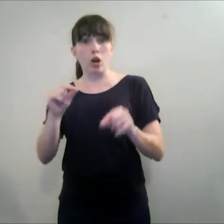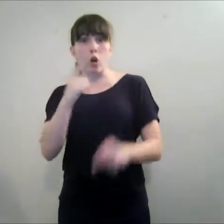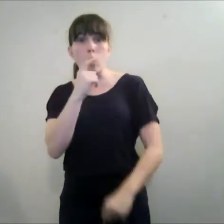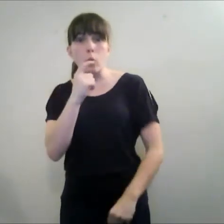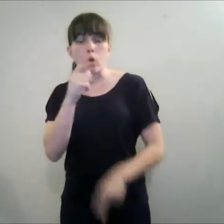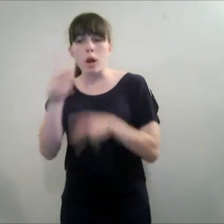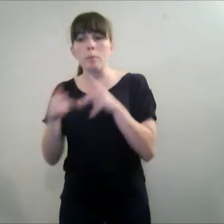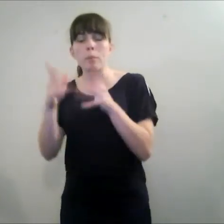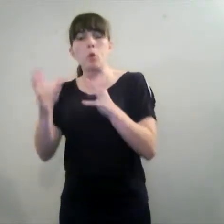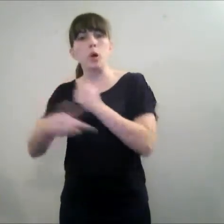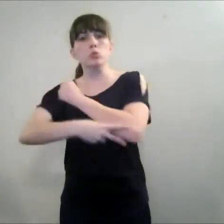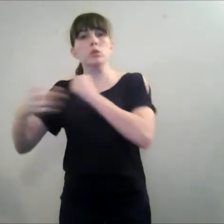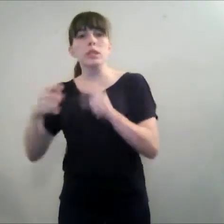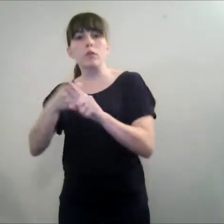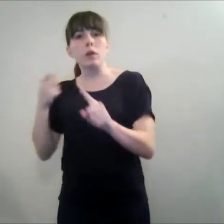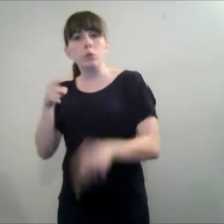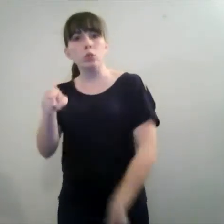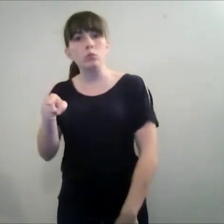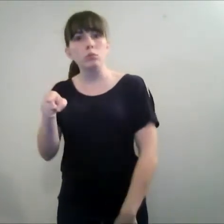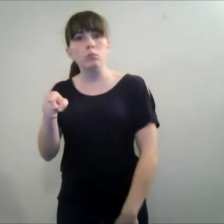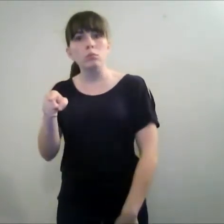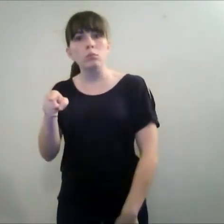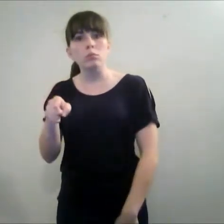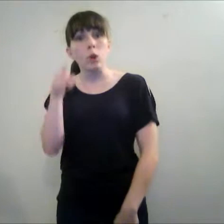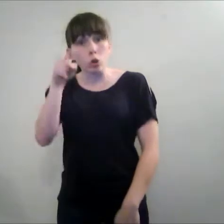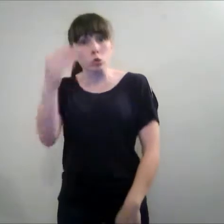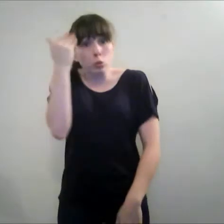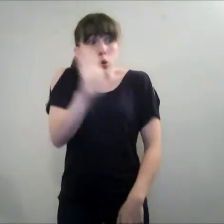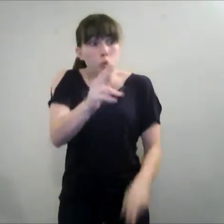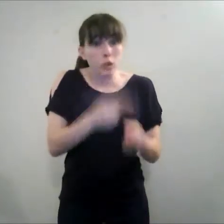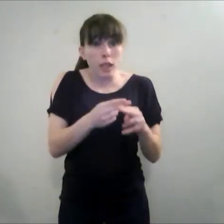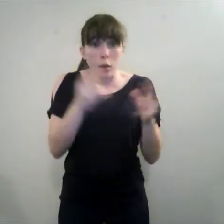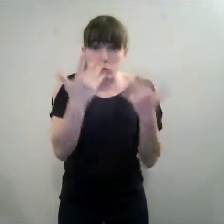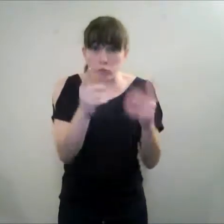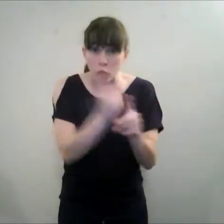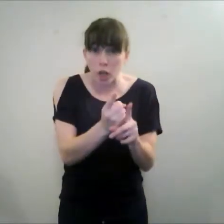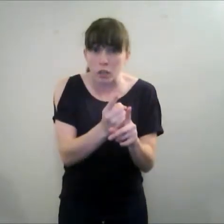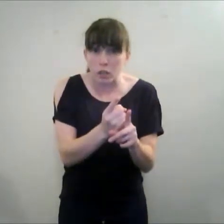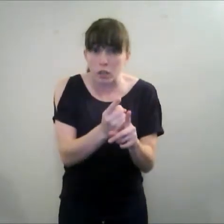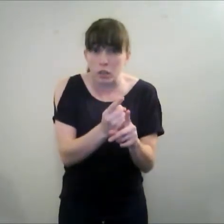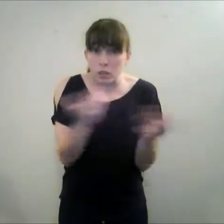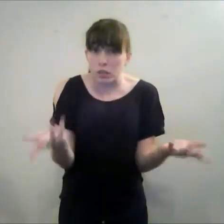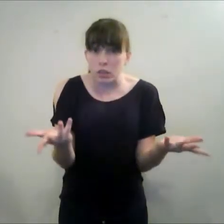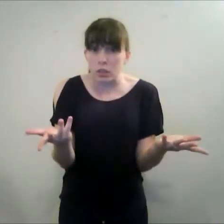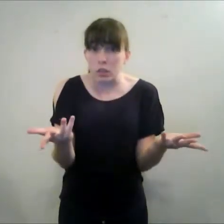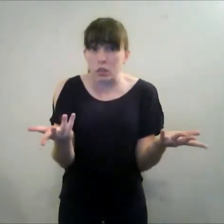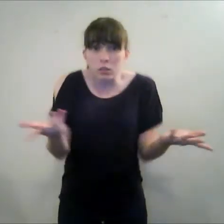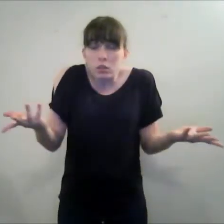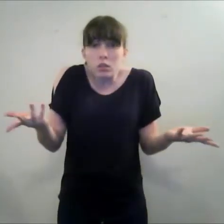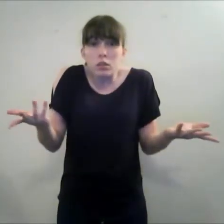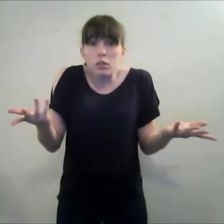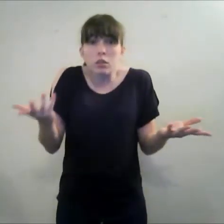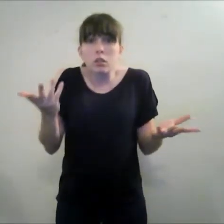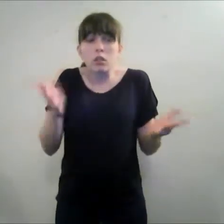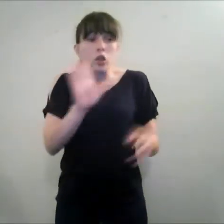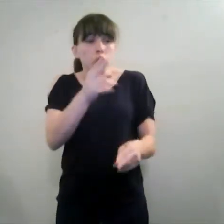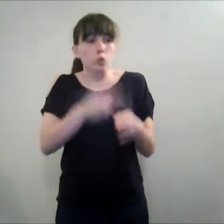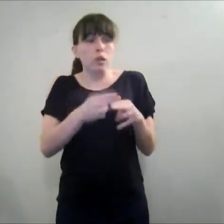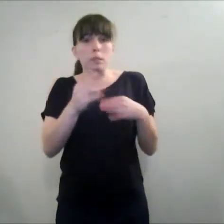right? And when you go into a shop and buy something, they don't care. It's a pin. It doesn't care what the name is. The only place where you ever have to